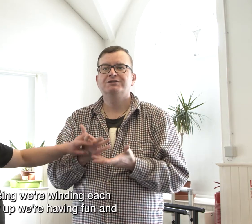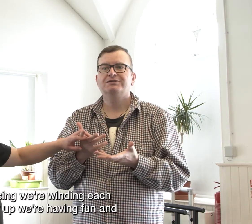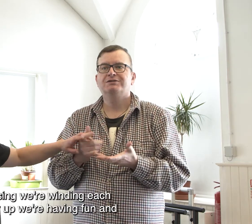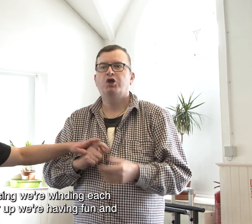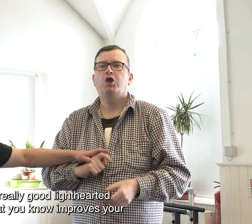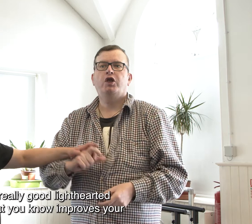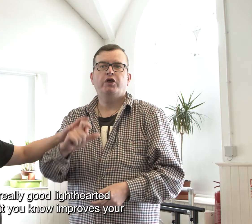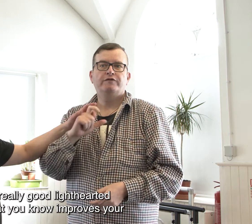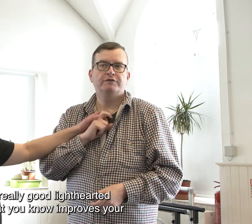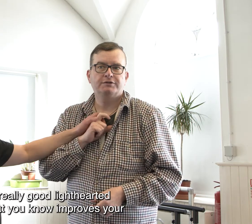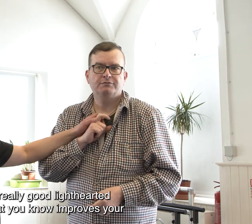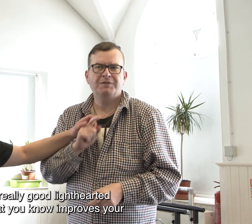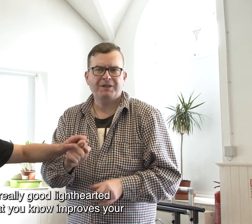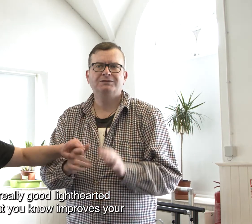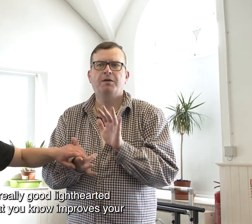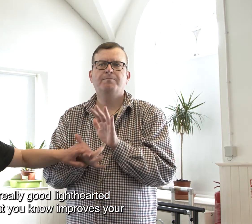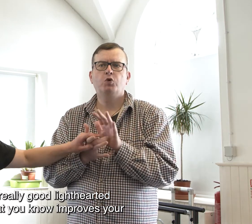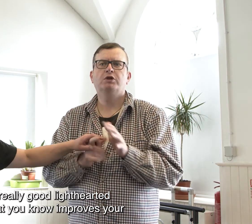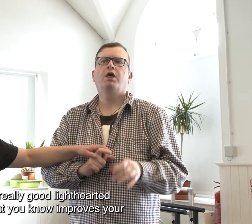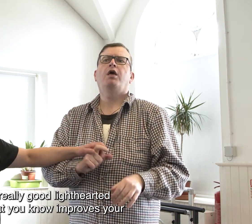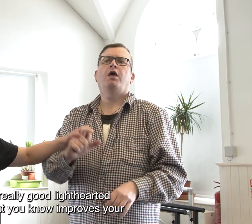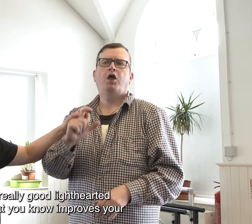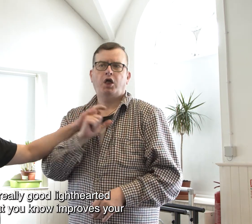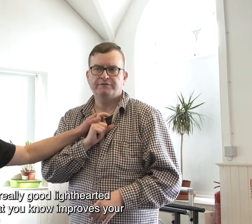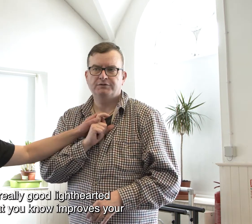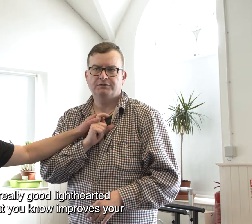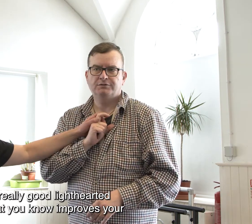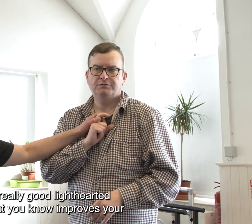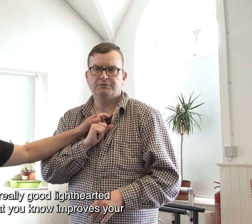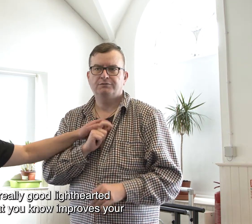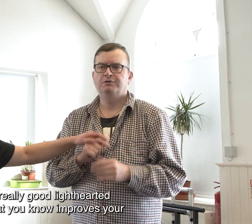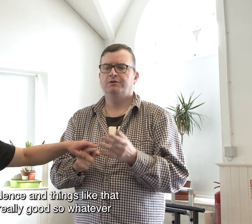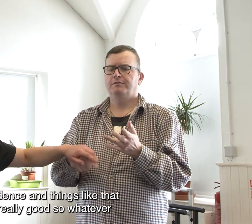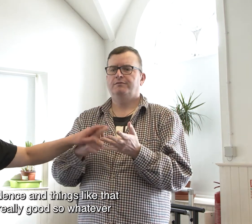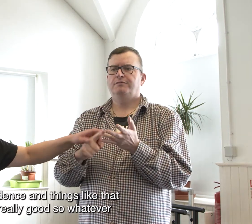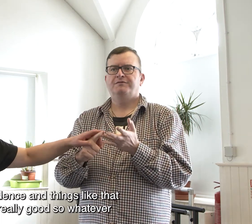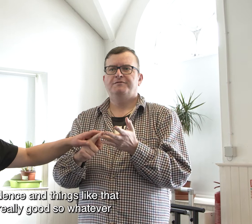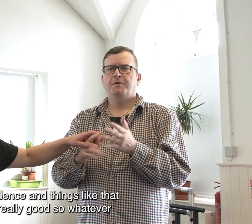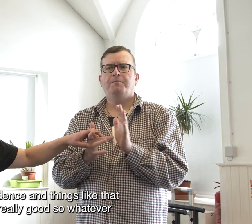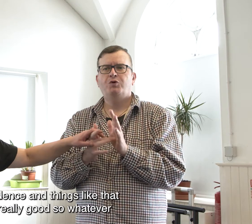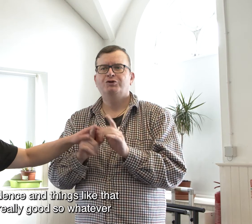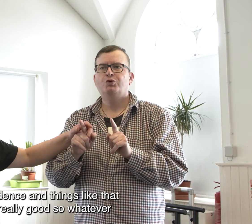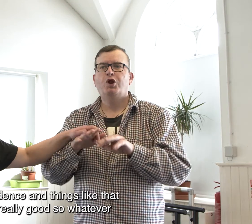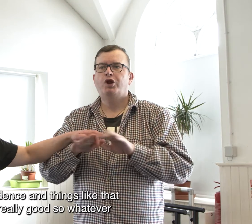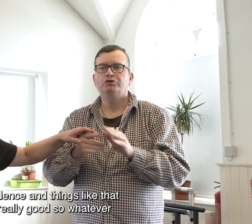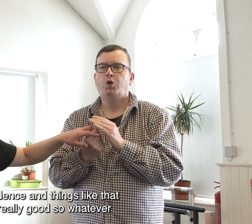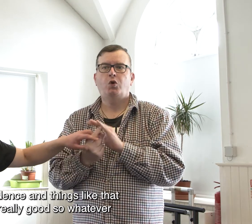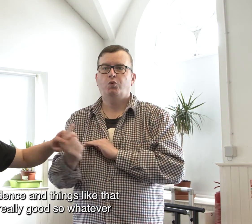really good, lighthearted fun that, you know, improves your confidence and things like that. It's really good.